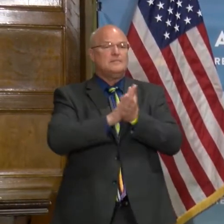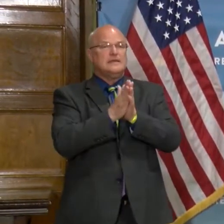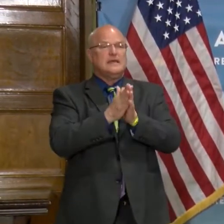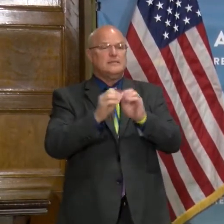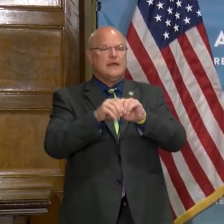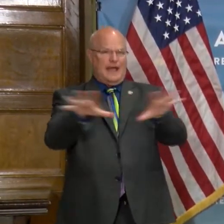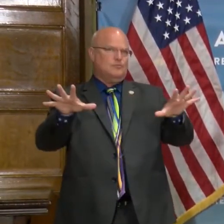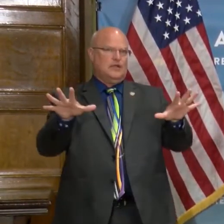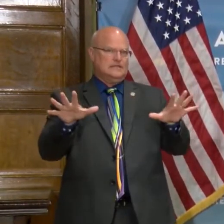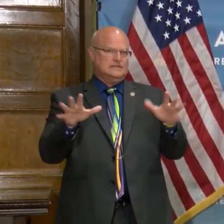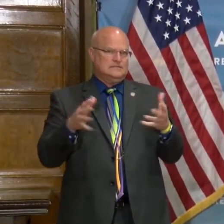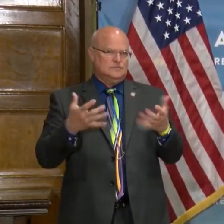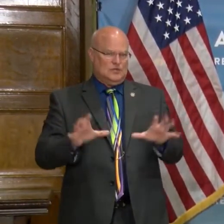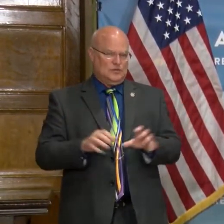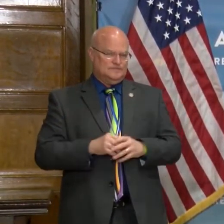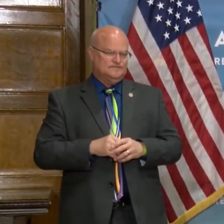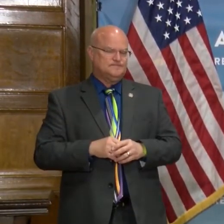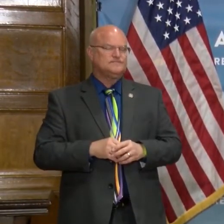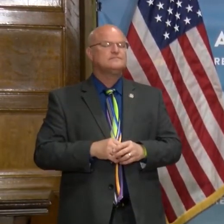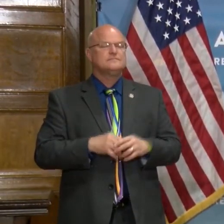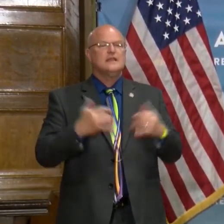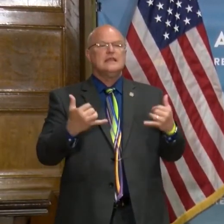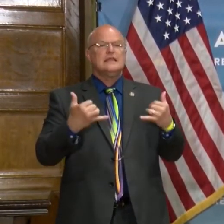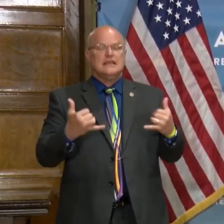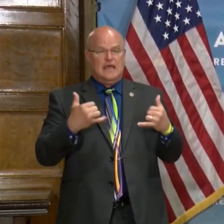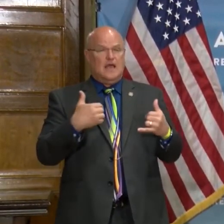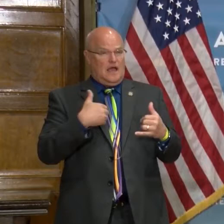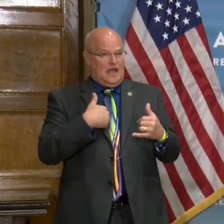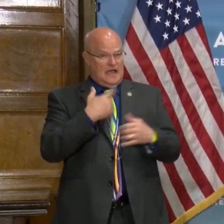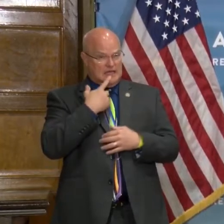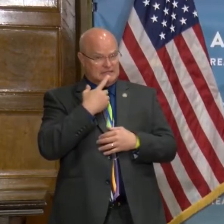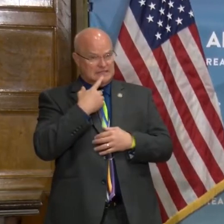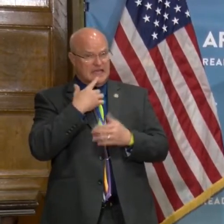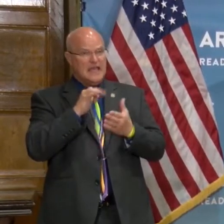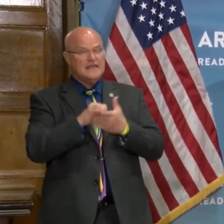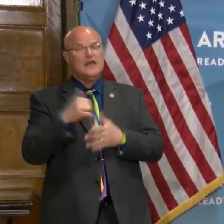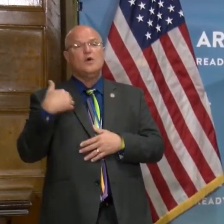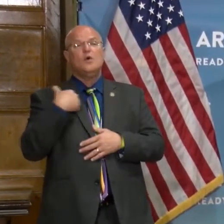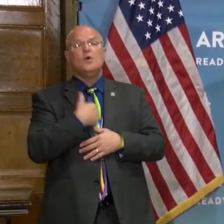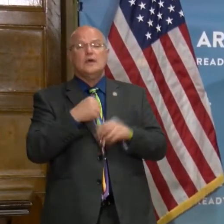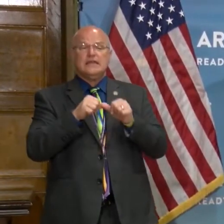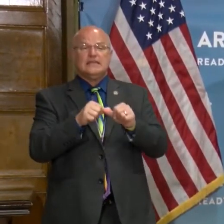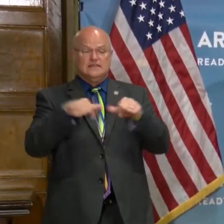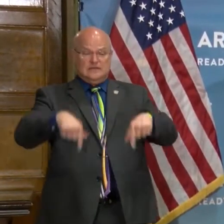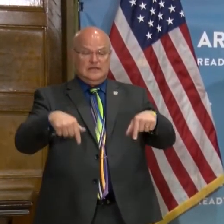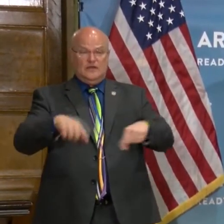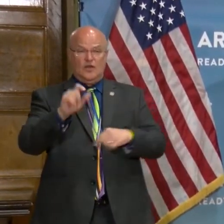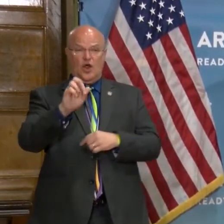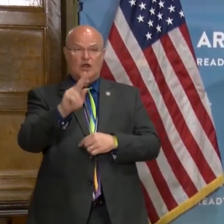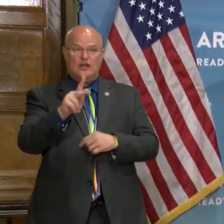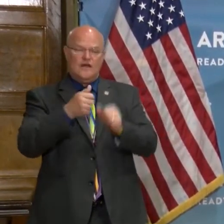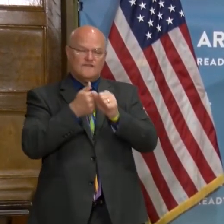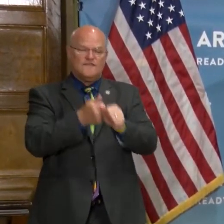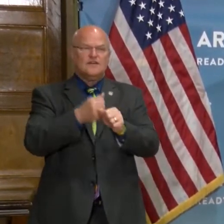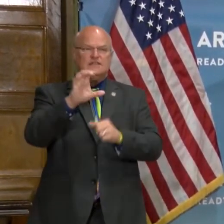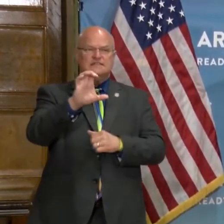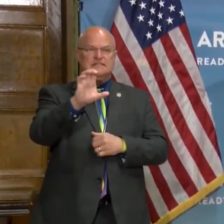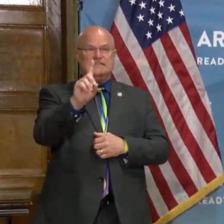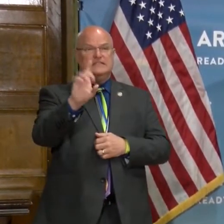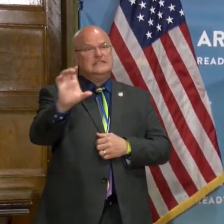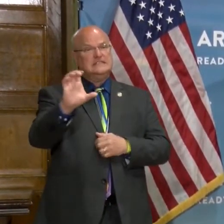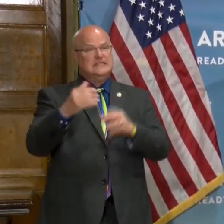into outbreaks, end quote. Now, let me just say that we continue in Arkansas to follow the